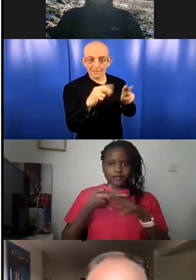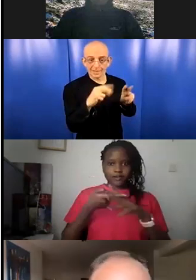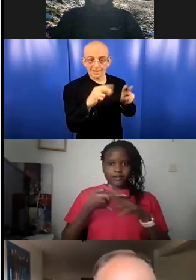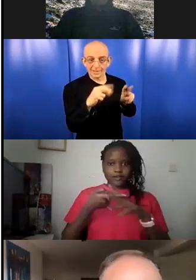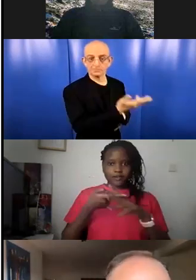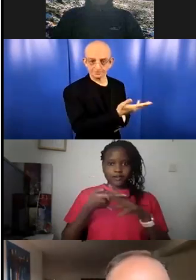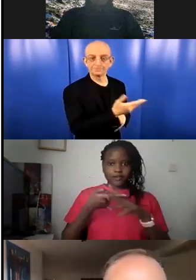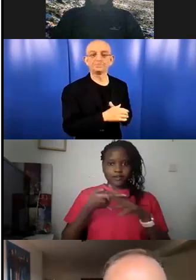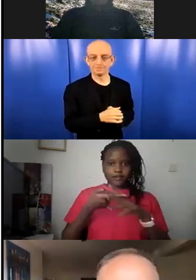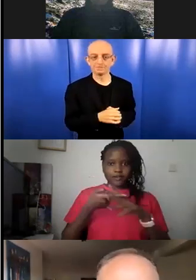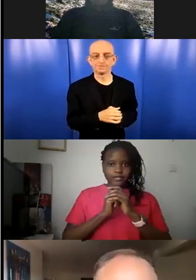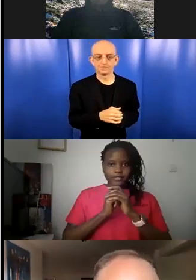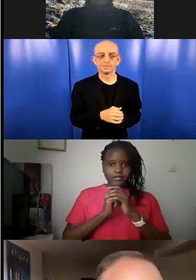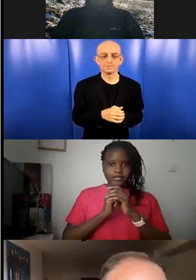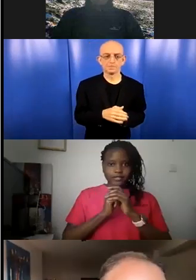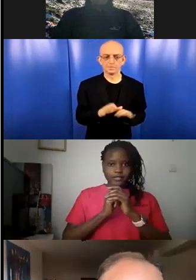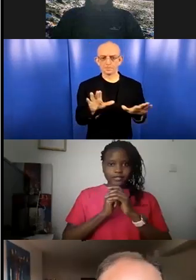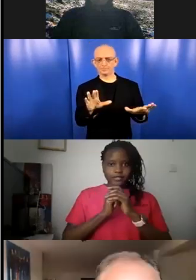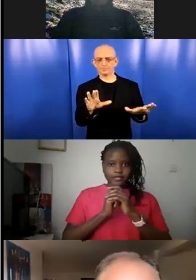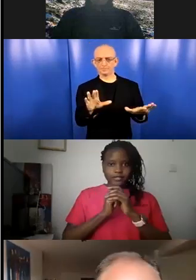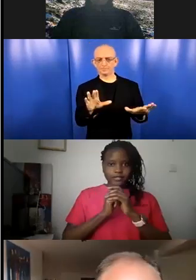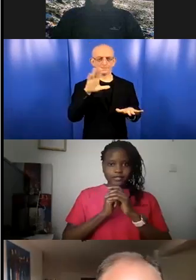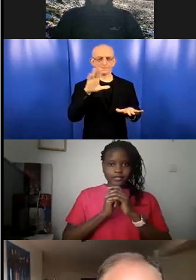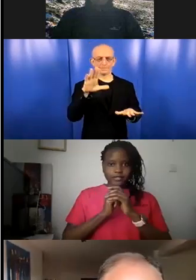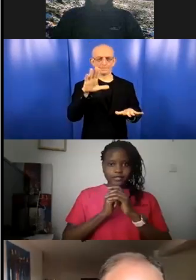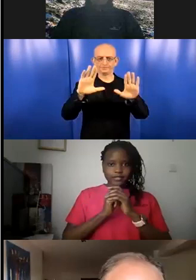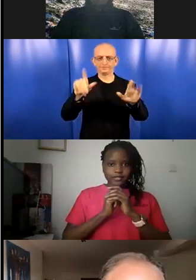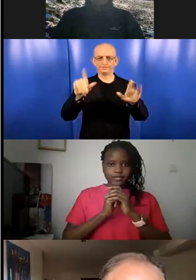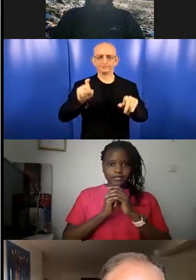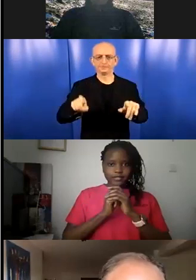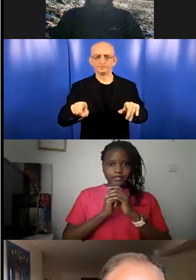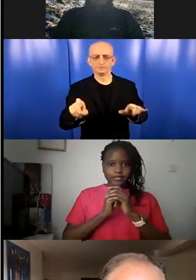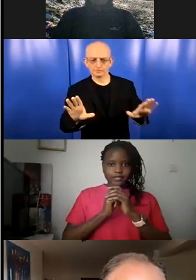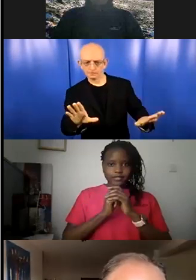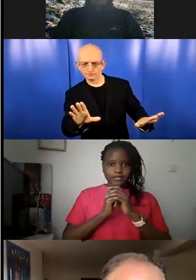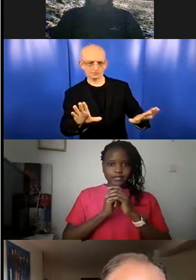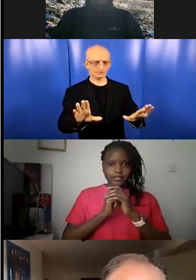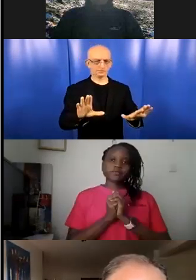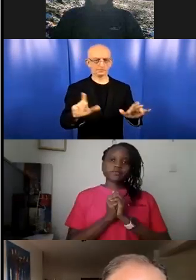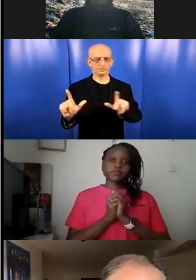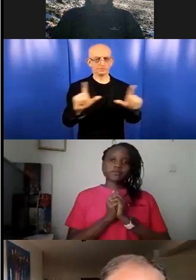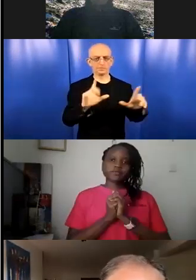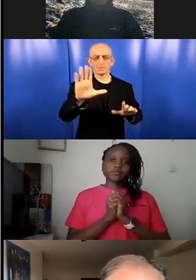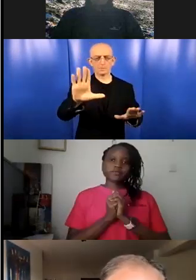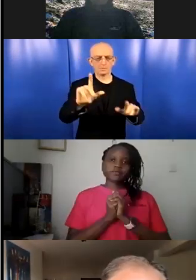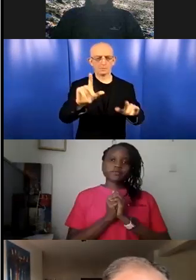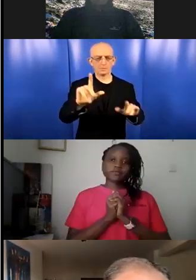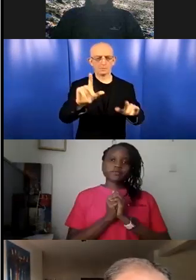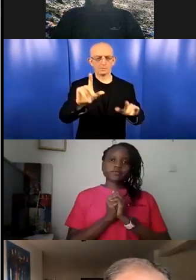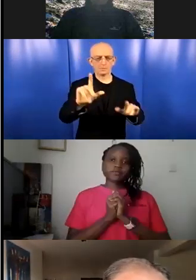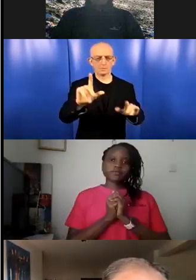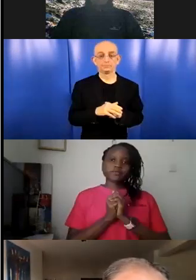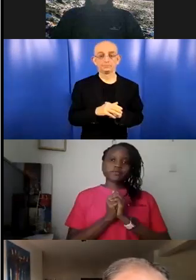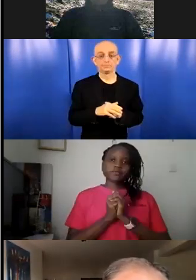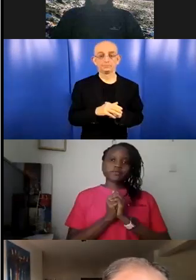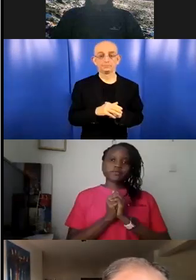Oh, here we go. We'll get there. The chat bars are floating around, and